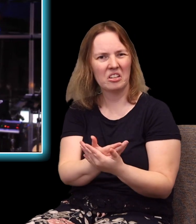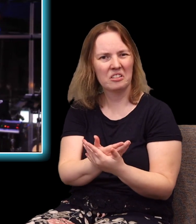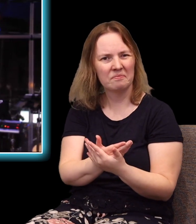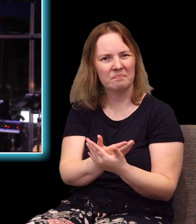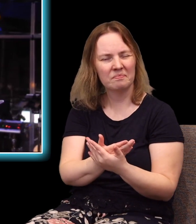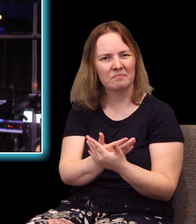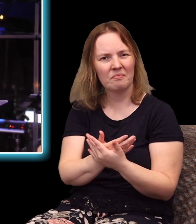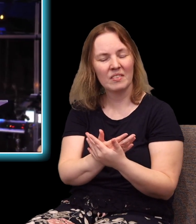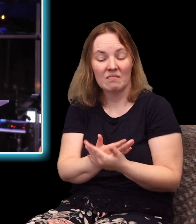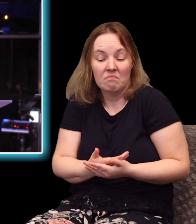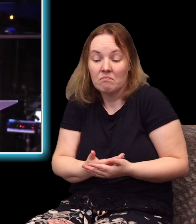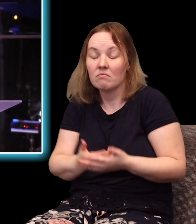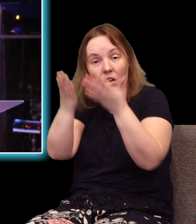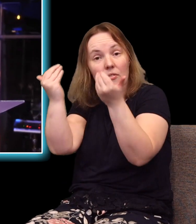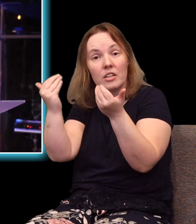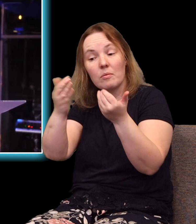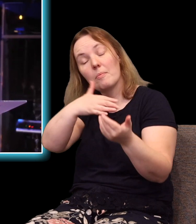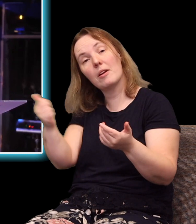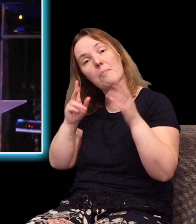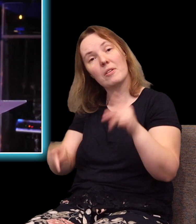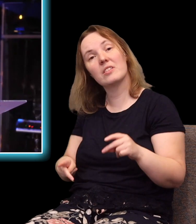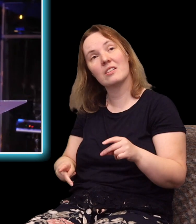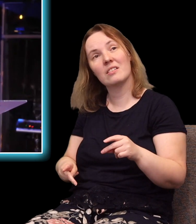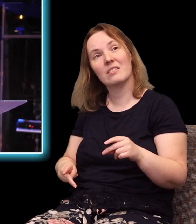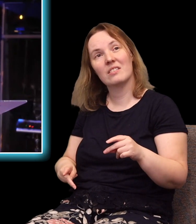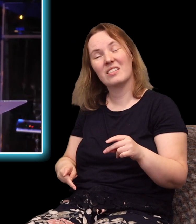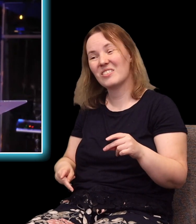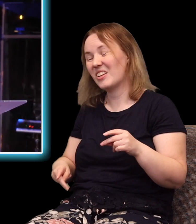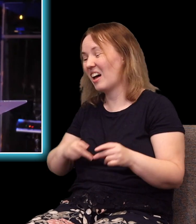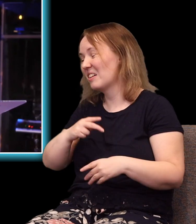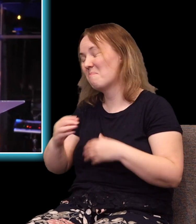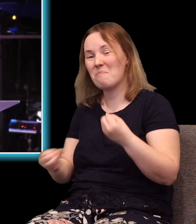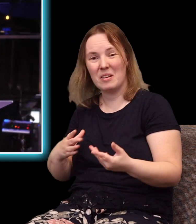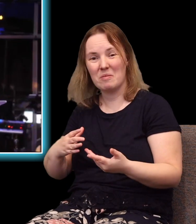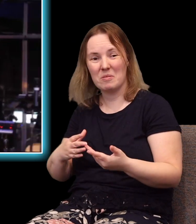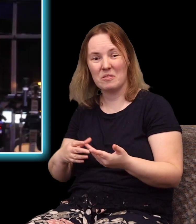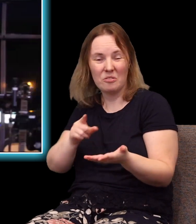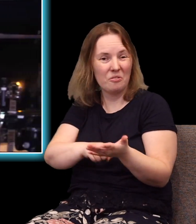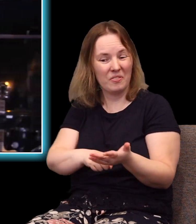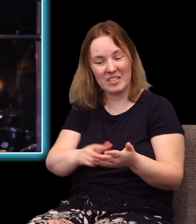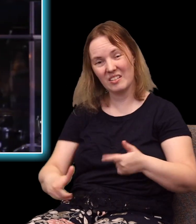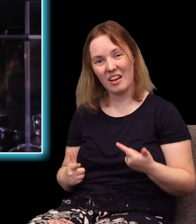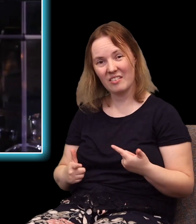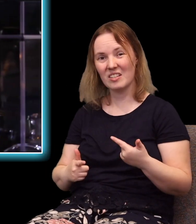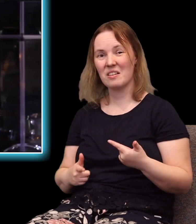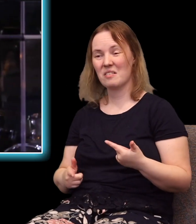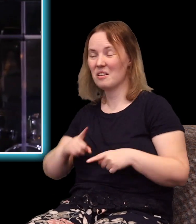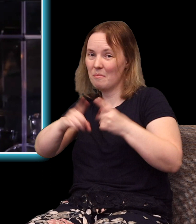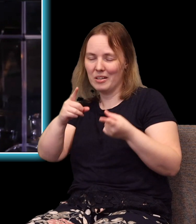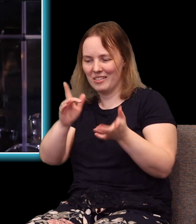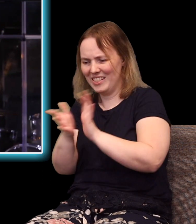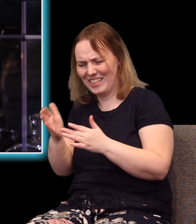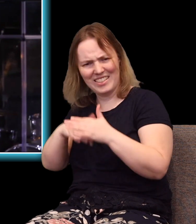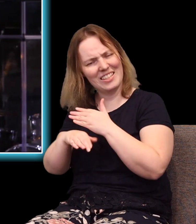what it is. You're going to hopefully be a better person, live in a better way. But there are a lot of people who clean up their lives, but Jesus isn't in